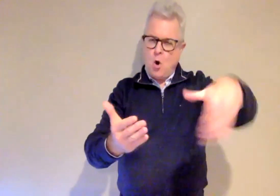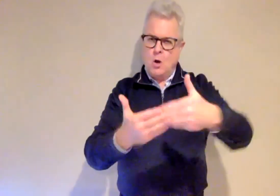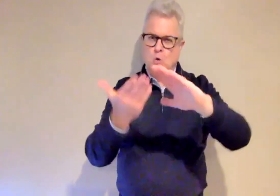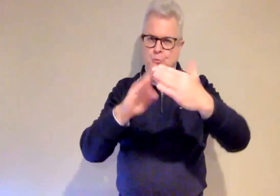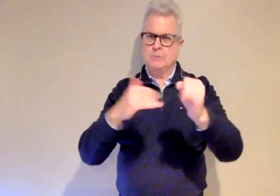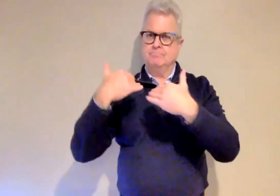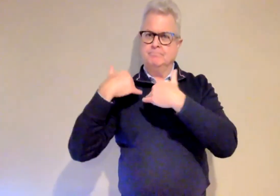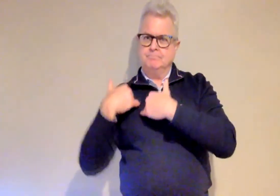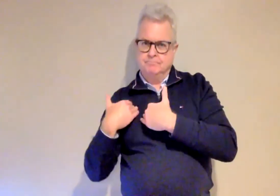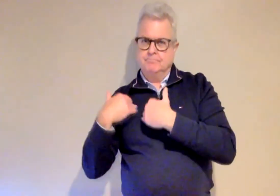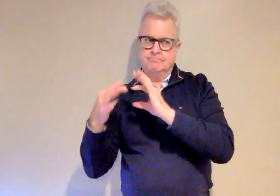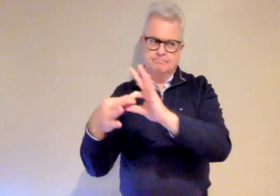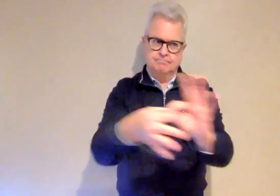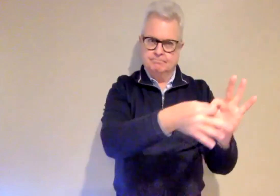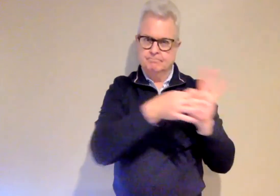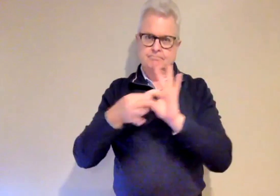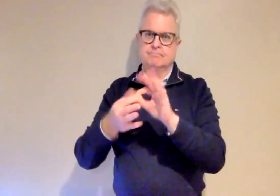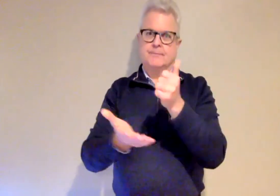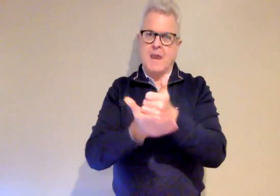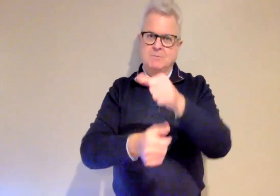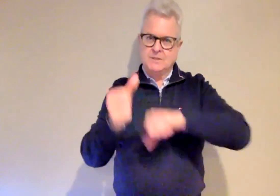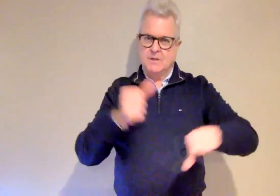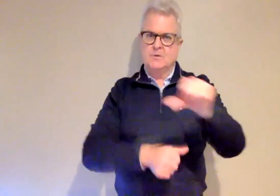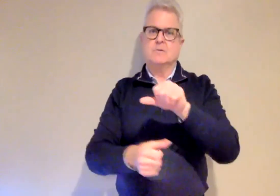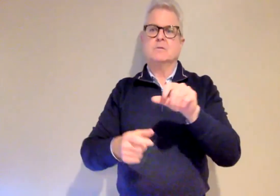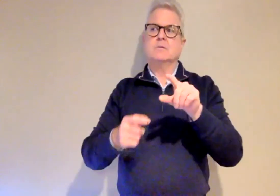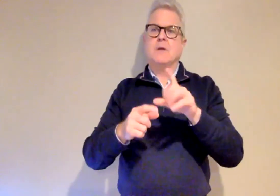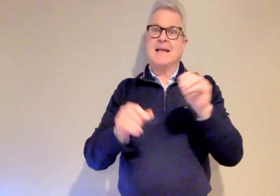everyone knows who to check in on everybody else. Stay together